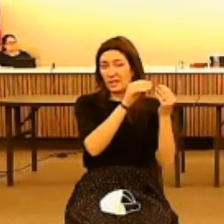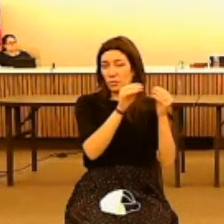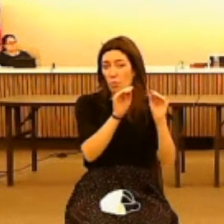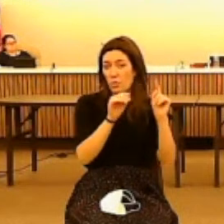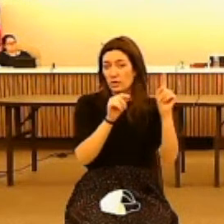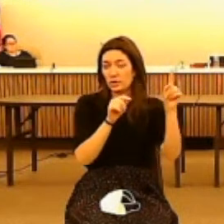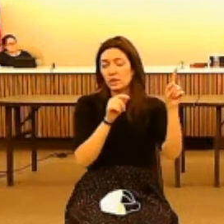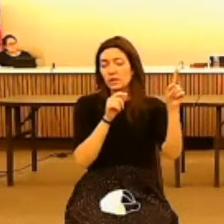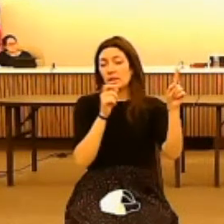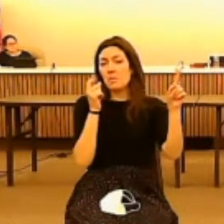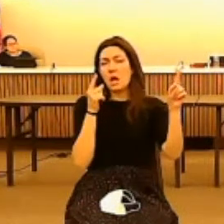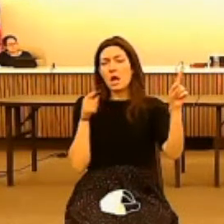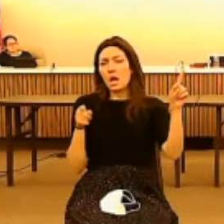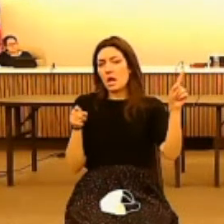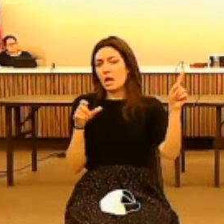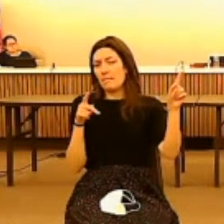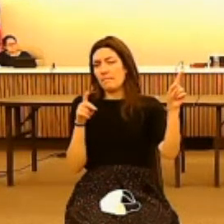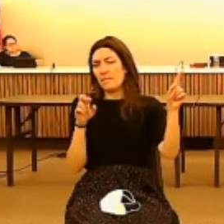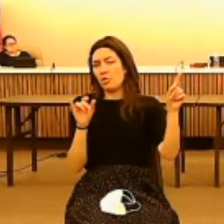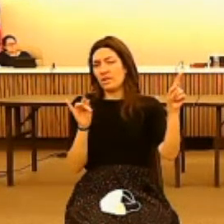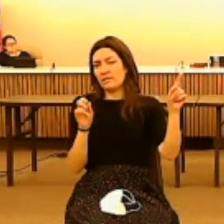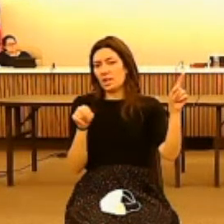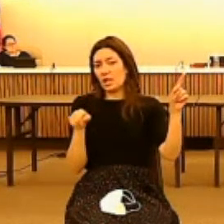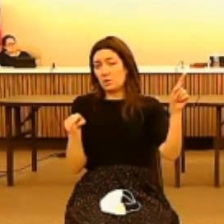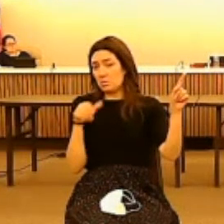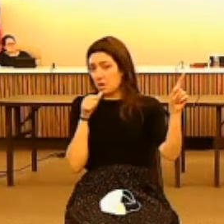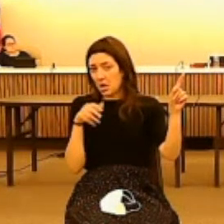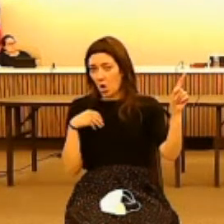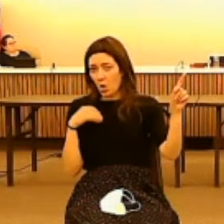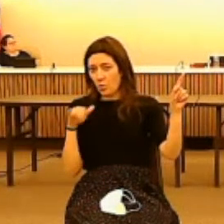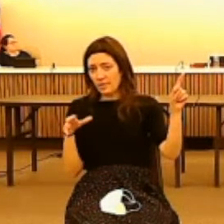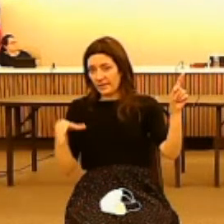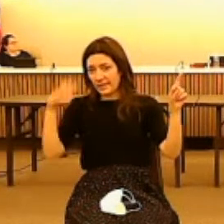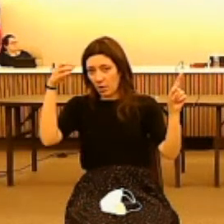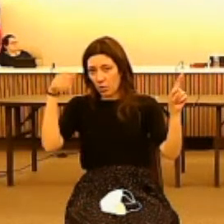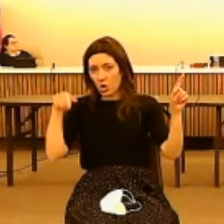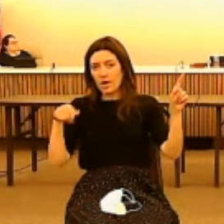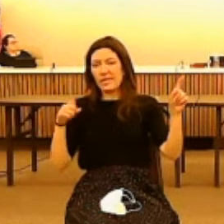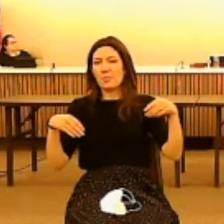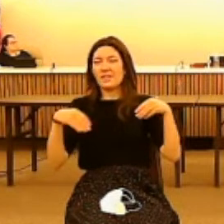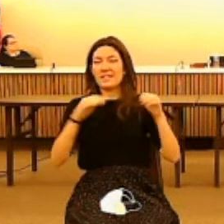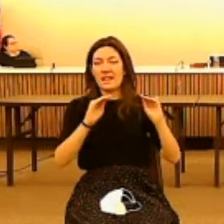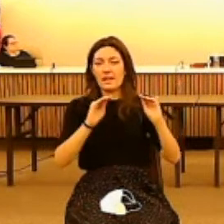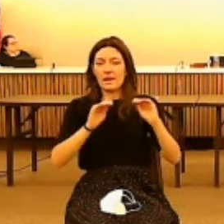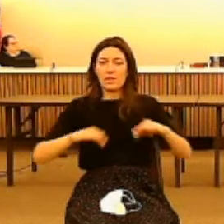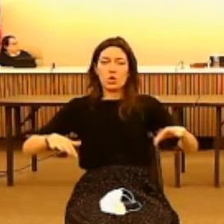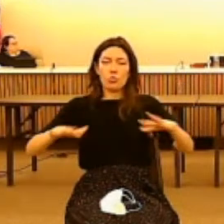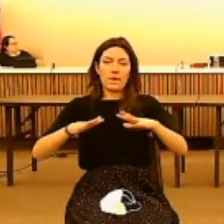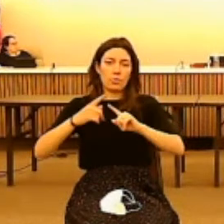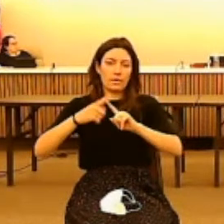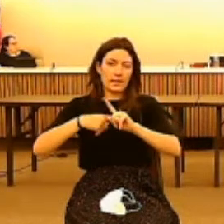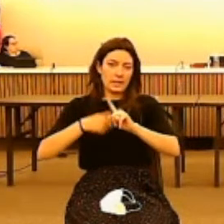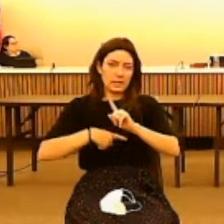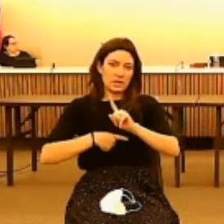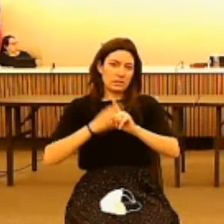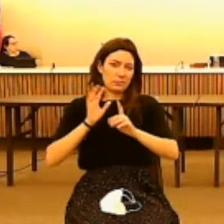were selling was essentially a long-term ground lease, lump sum payment.